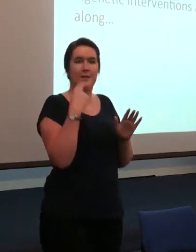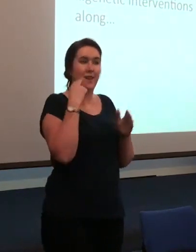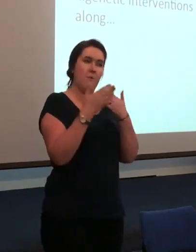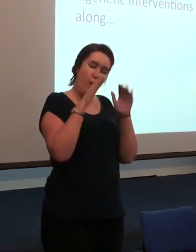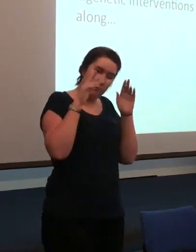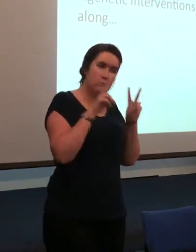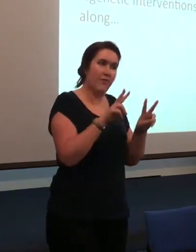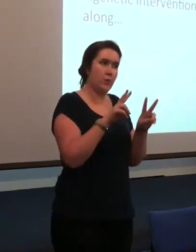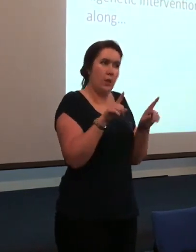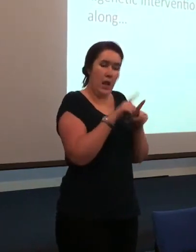people that don't know about deafness.